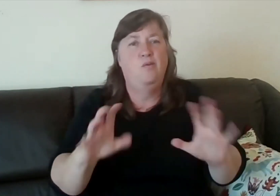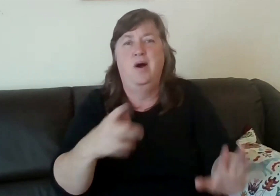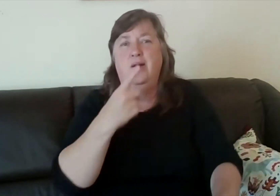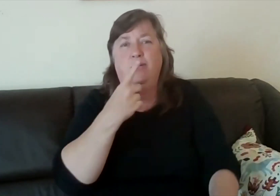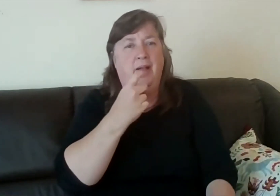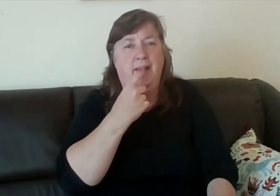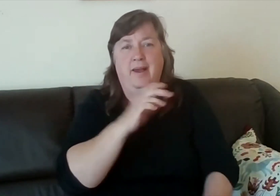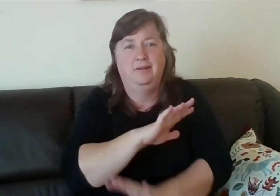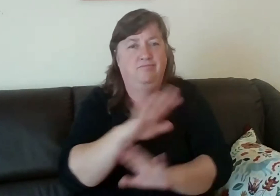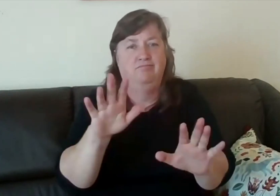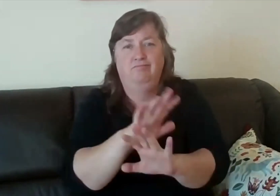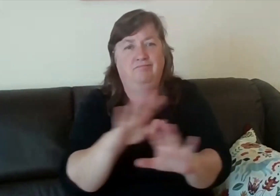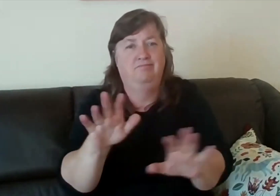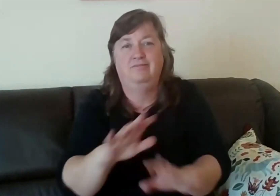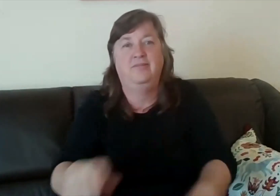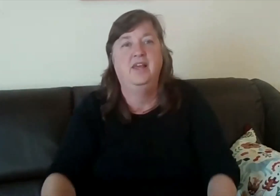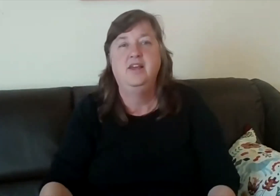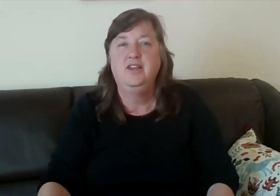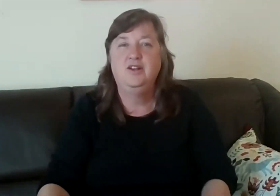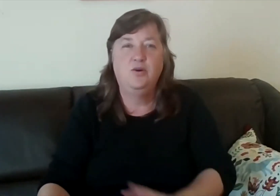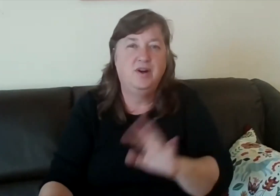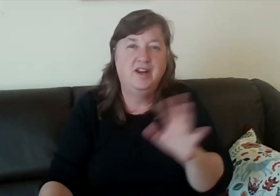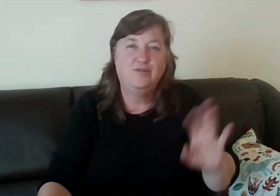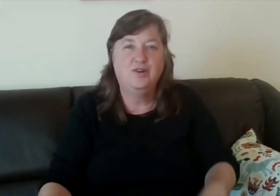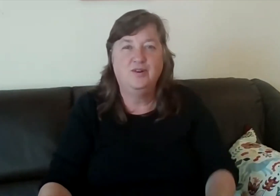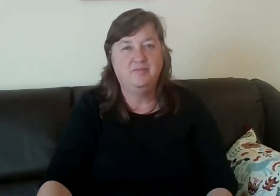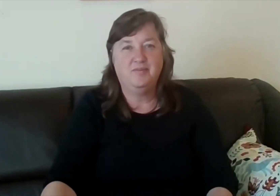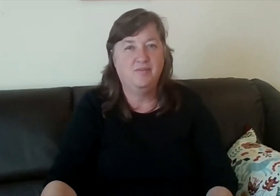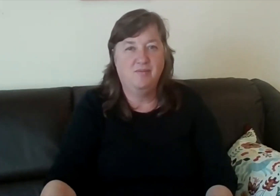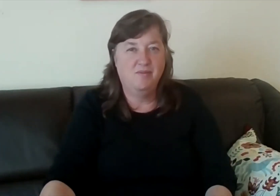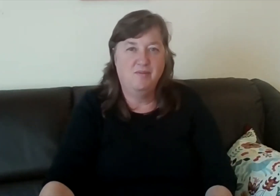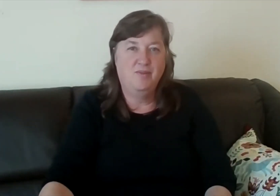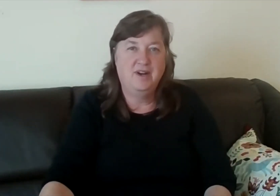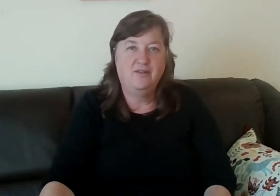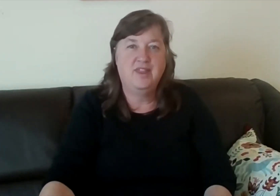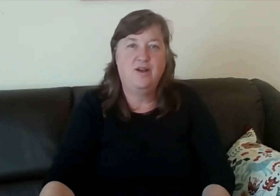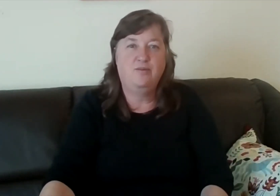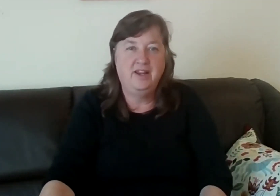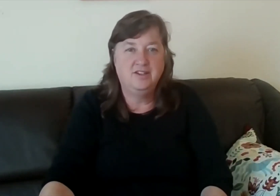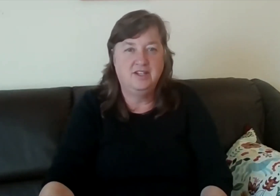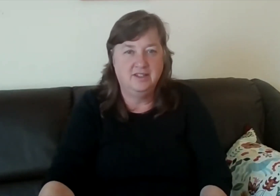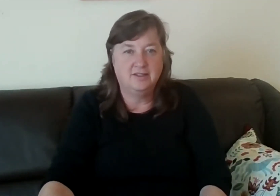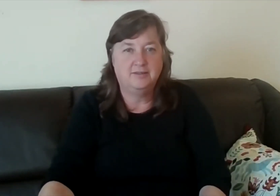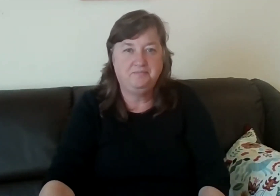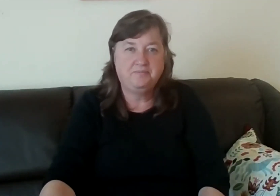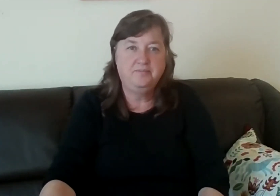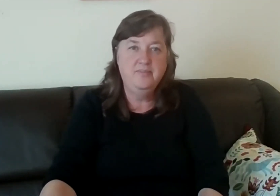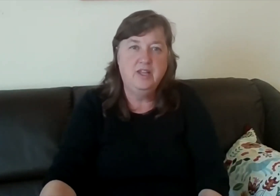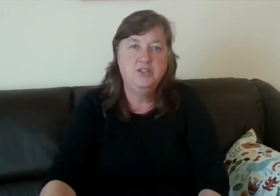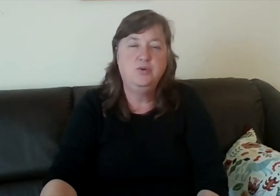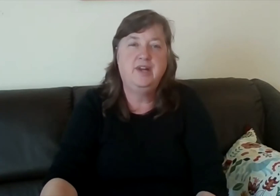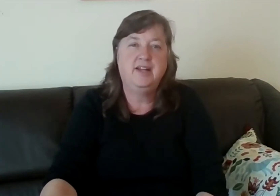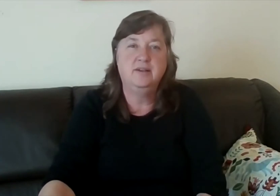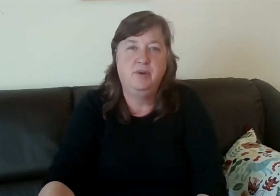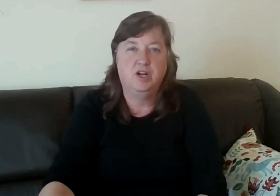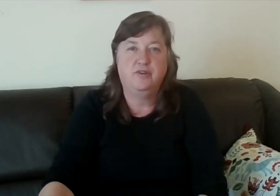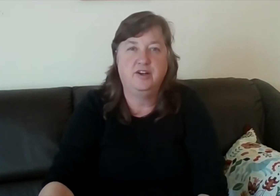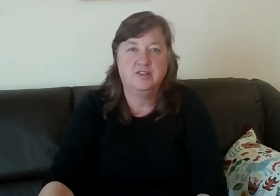want red. You know, whatever that range is. So you would add some modifiers to